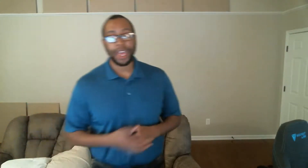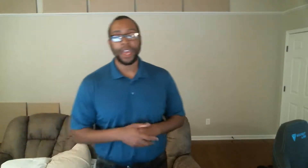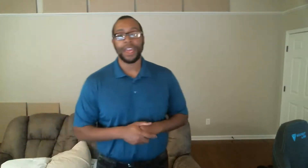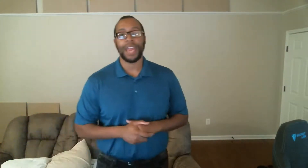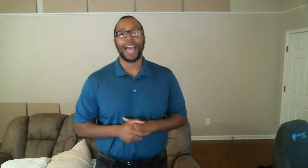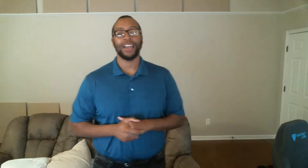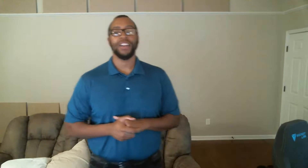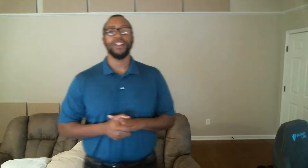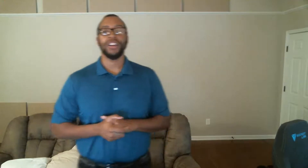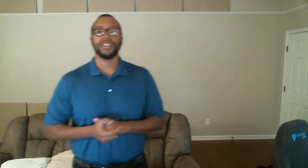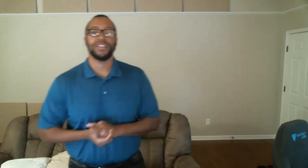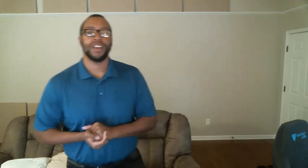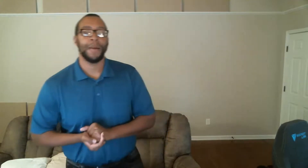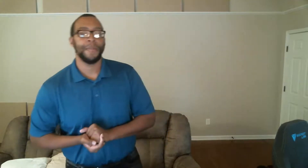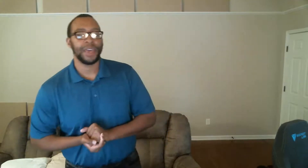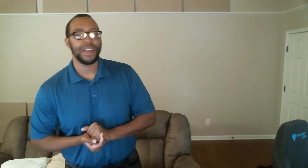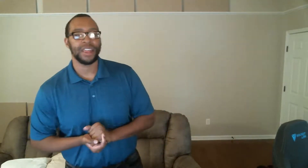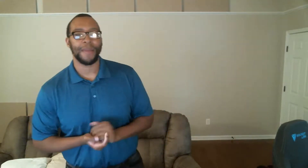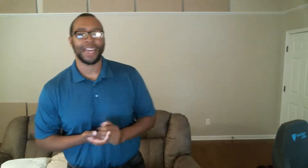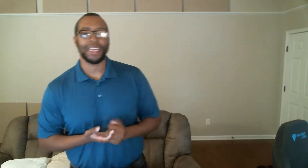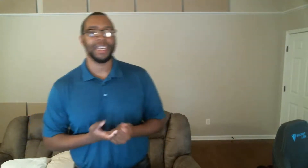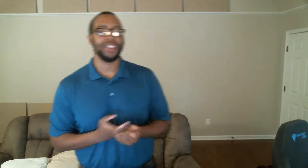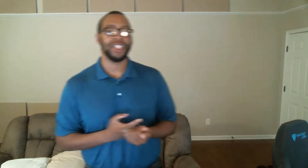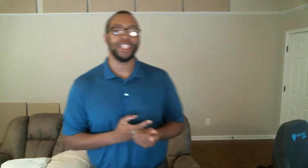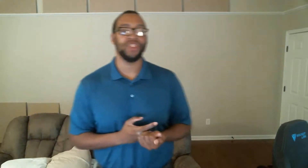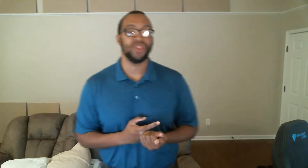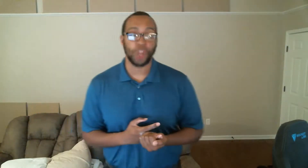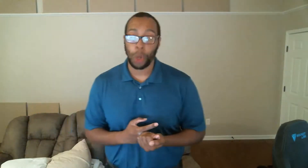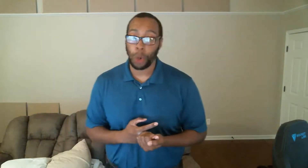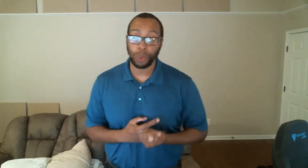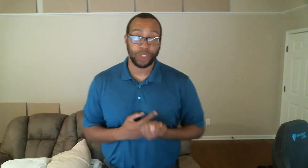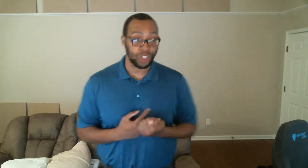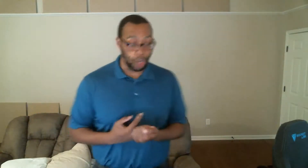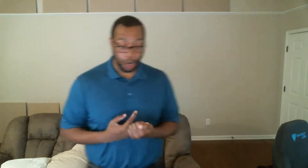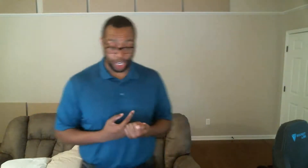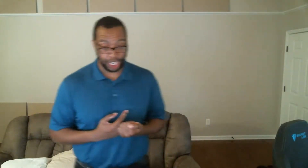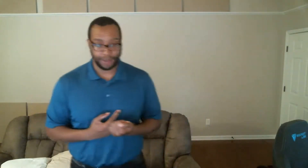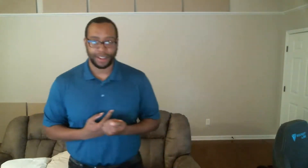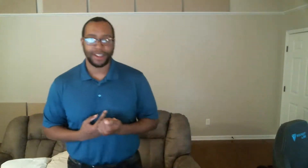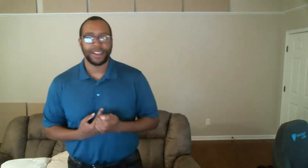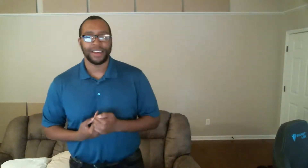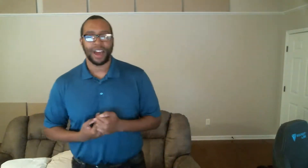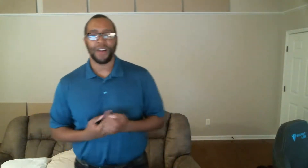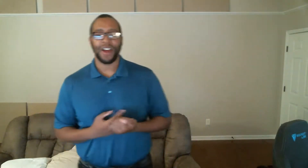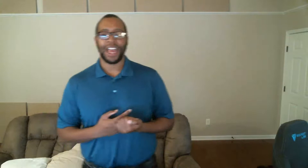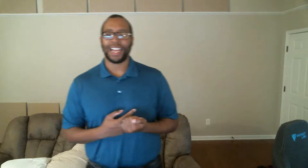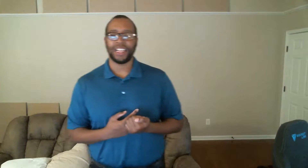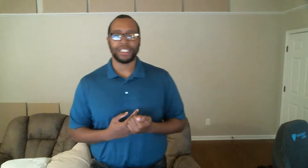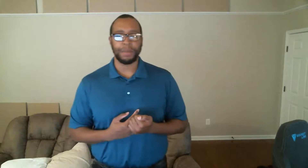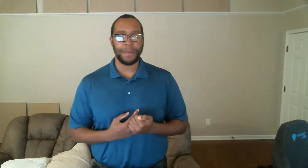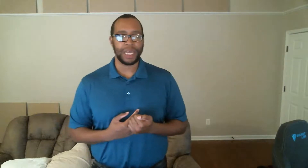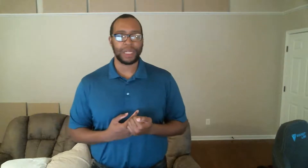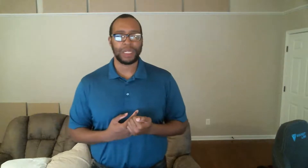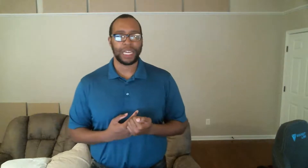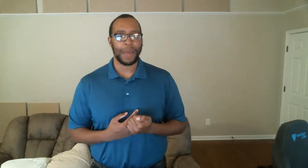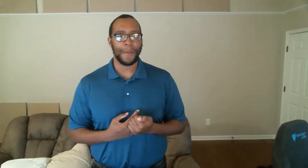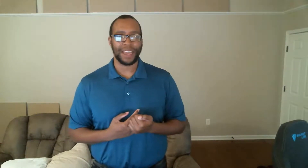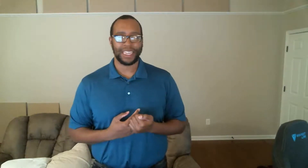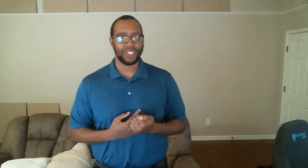Man, I cooked a meal and my kitchen is so dirty. All right, I cooked a meal and my kitchen